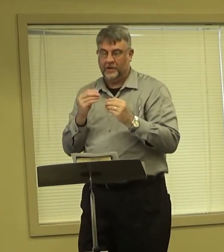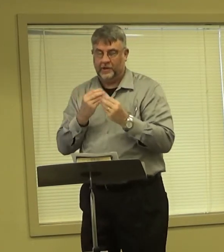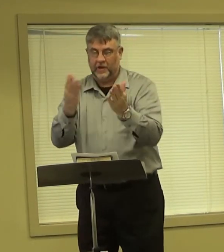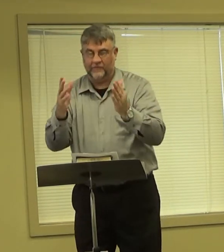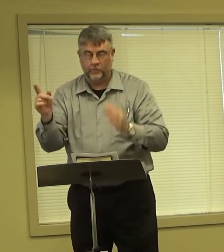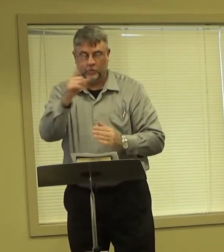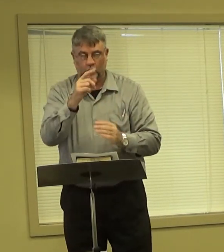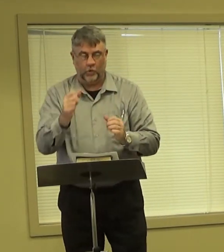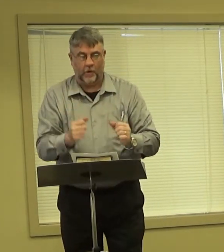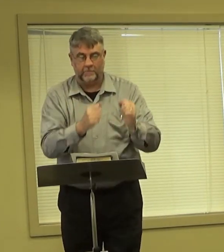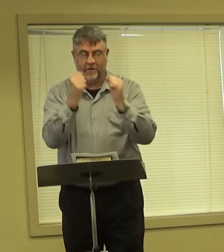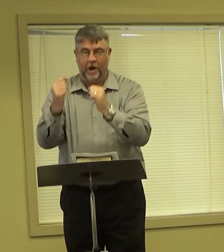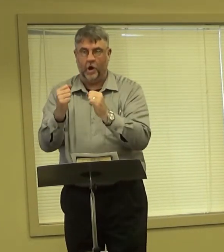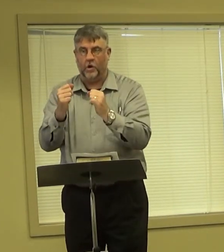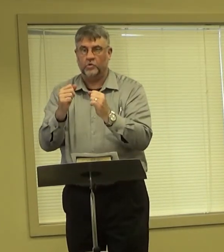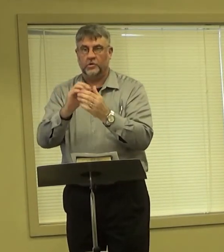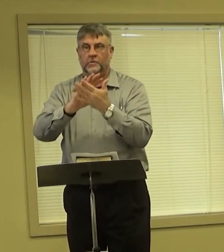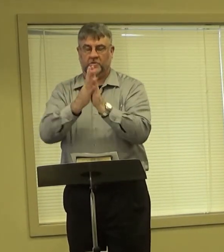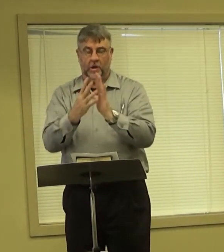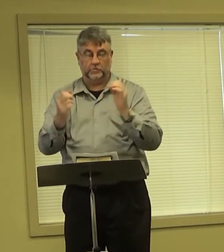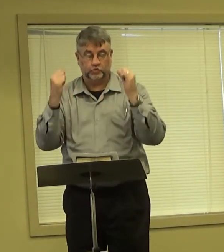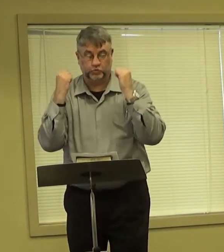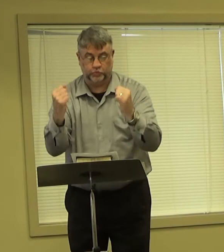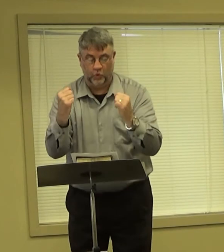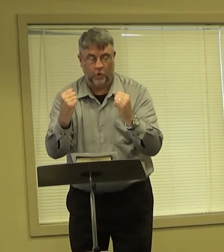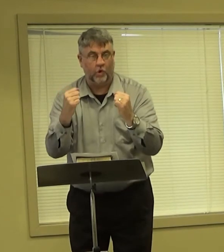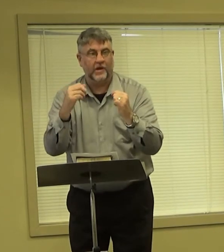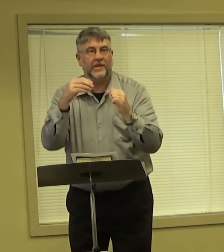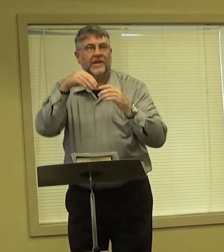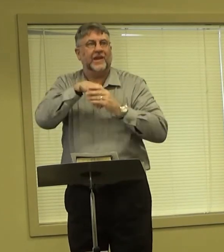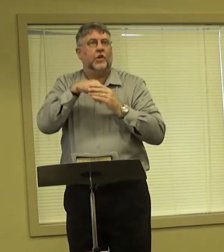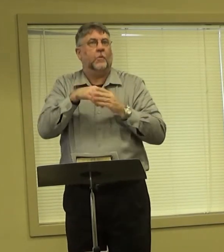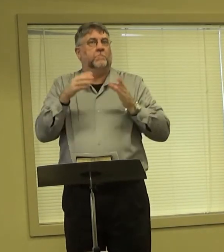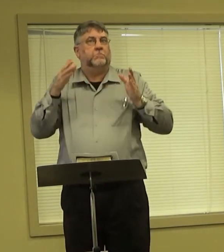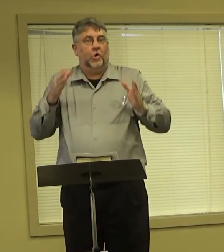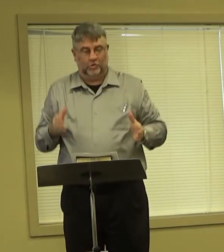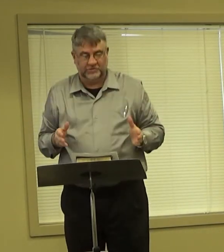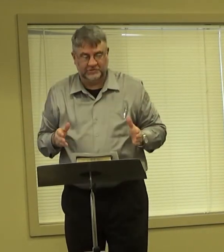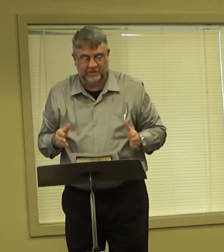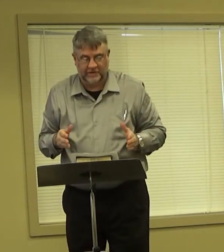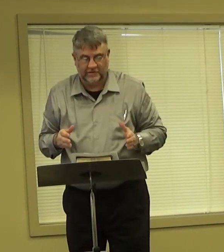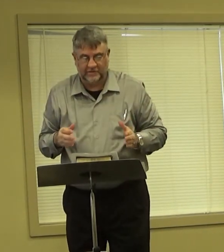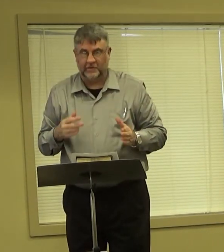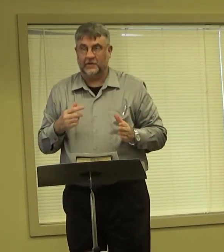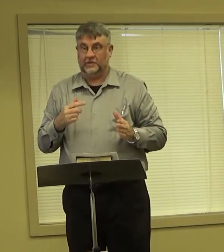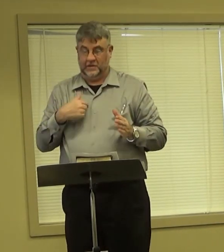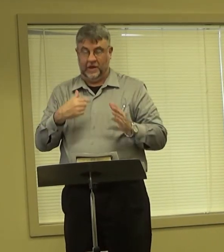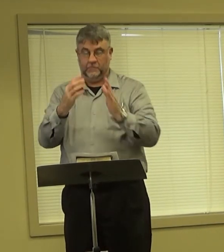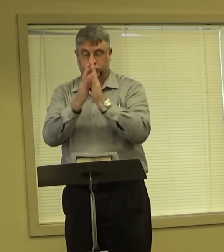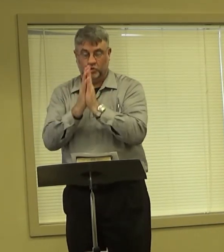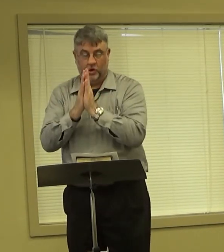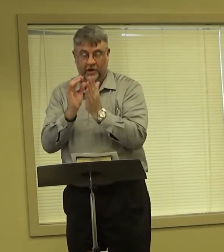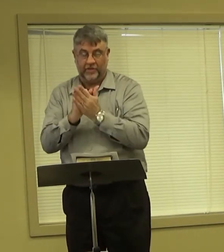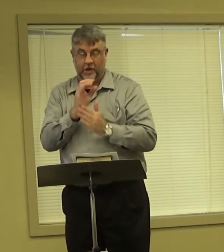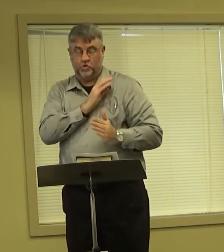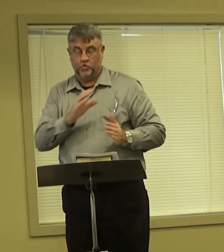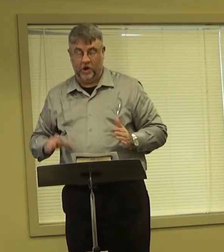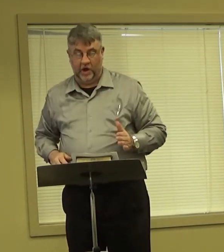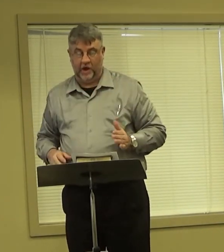to give you the power to be strong in your inner person. I pray that